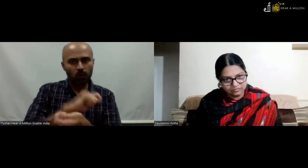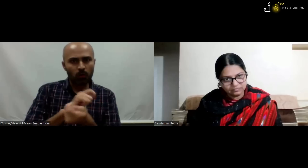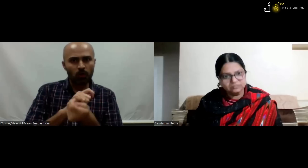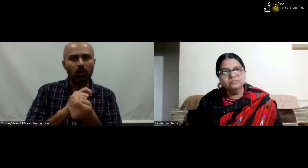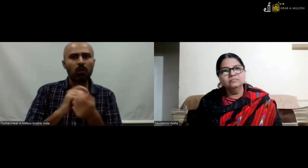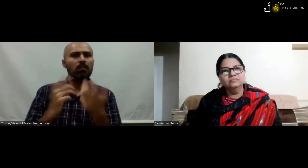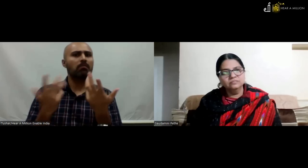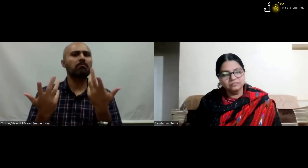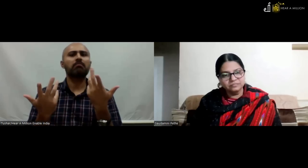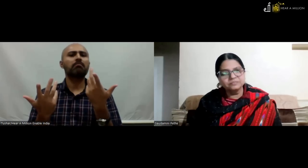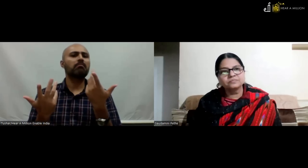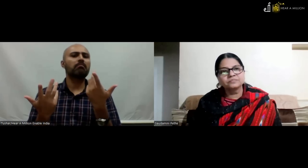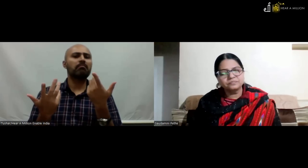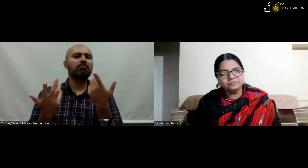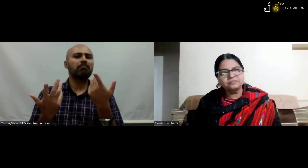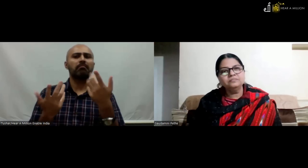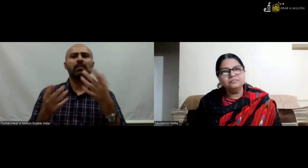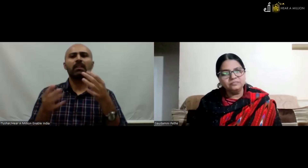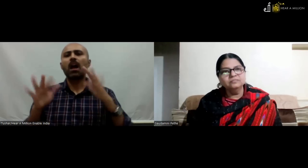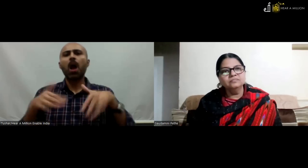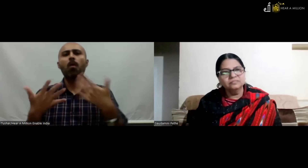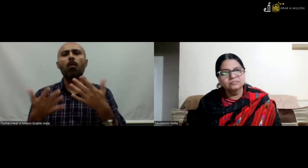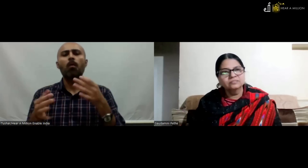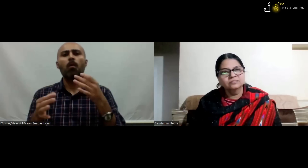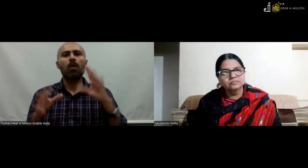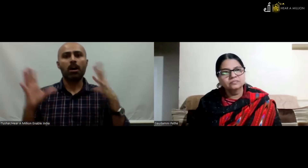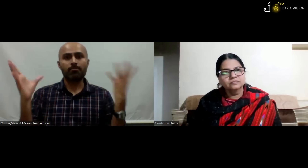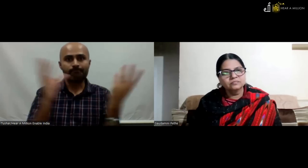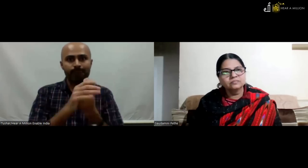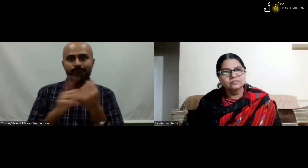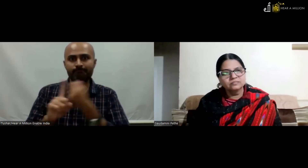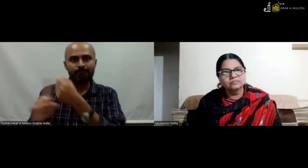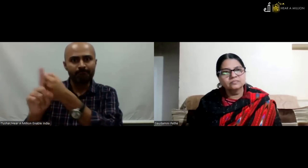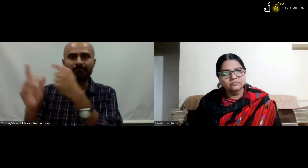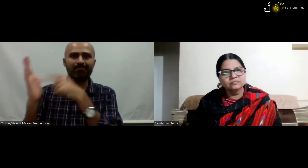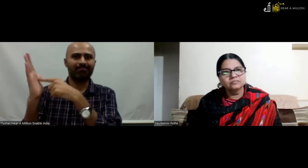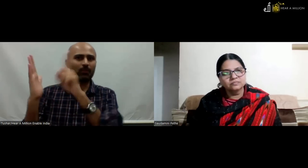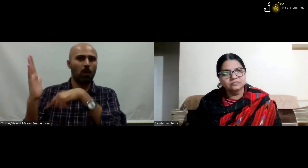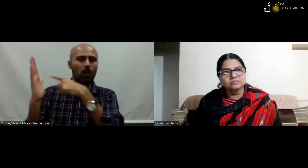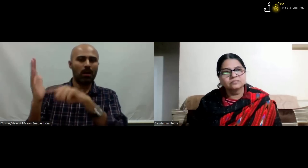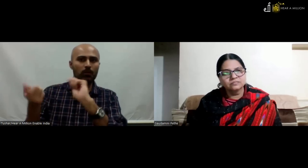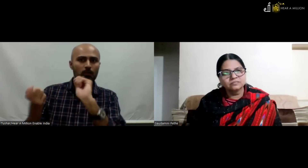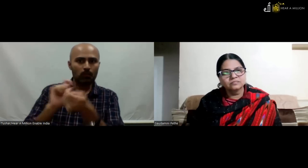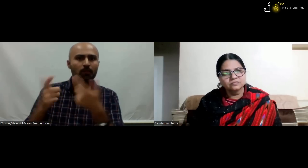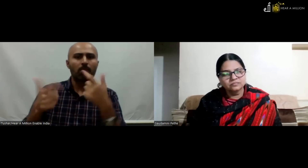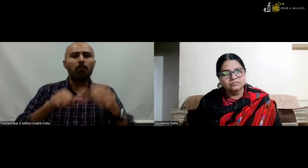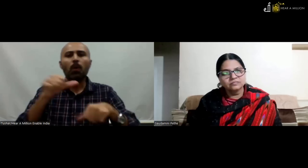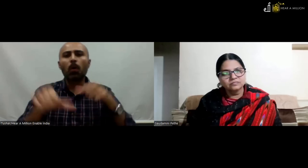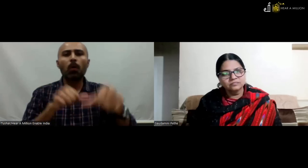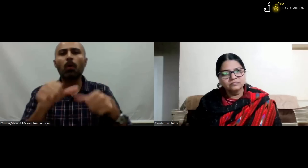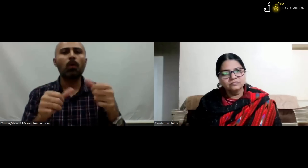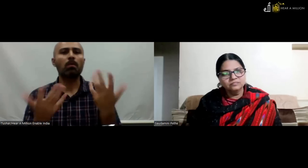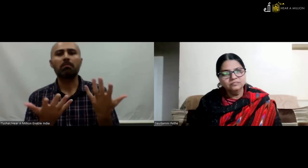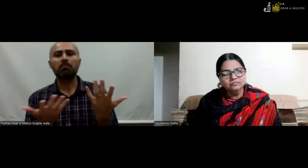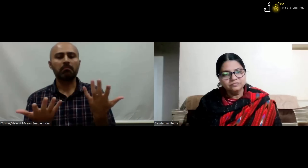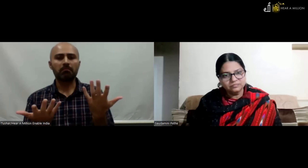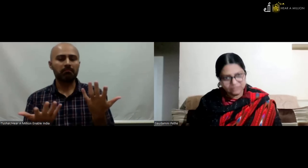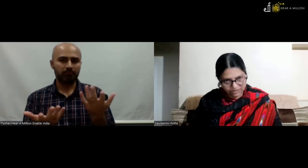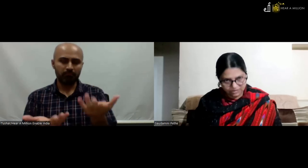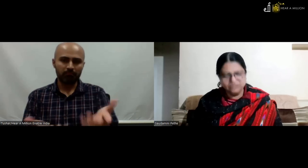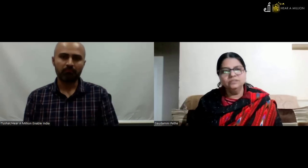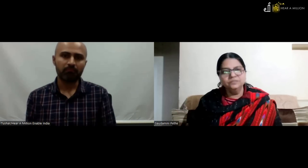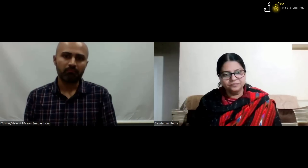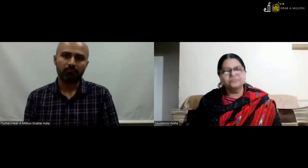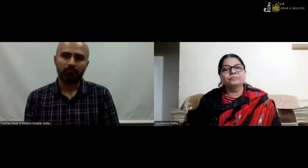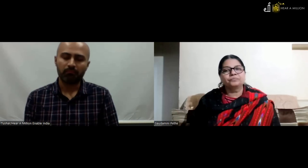read somewhere whether the law got any rules and regulations got changed, or if we can fight together, we can change